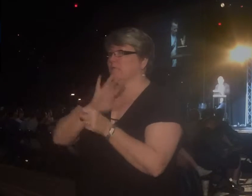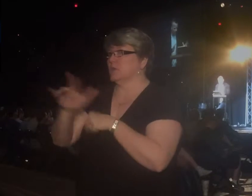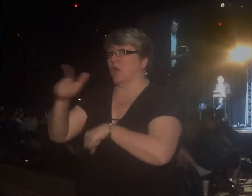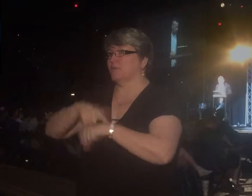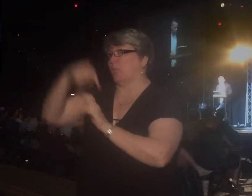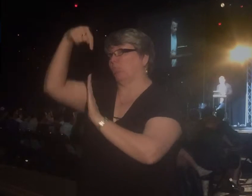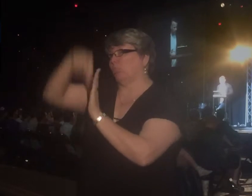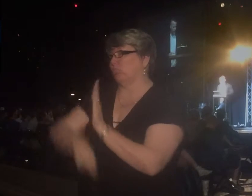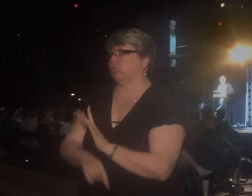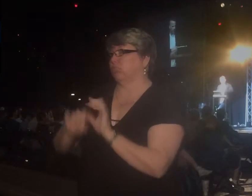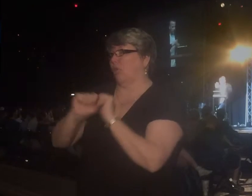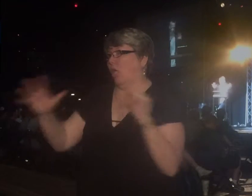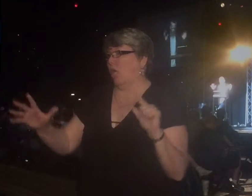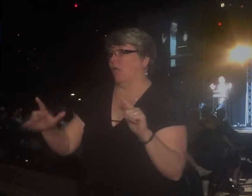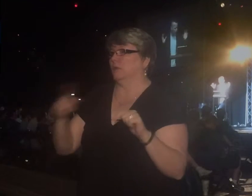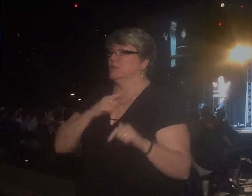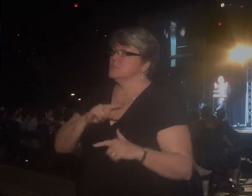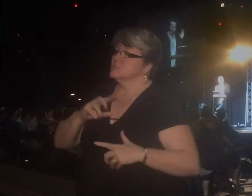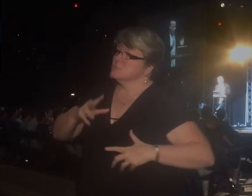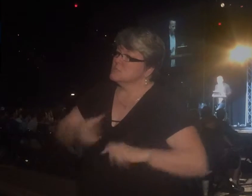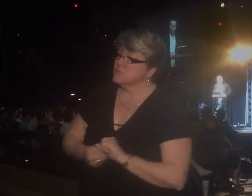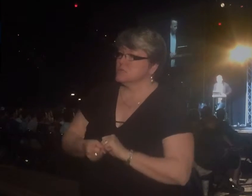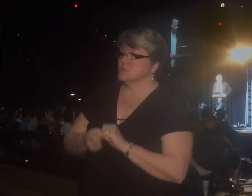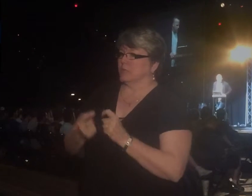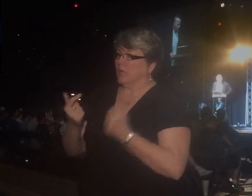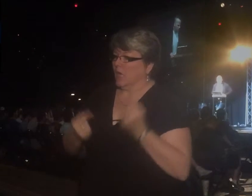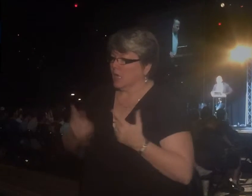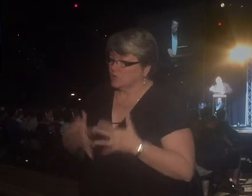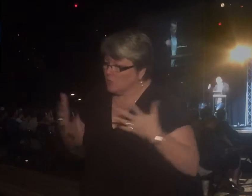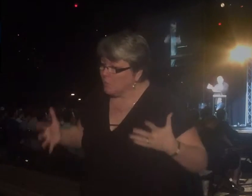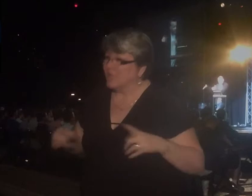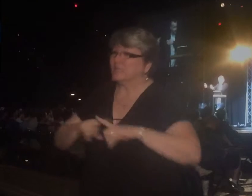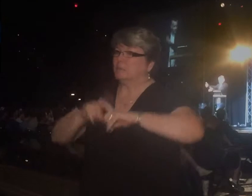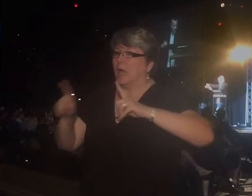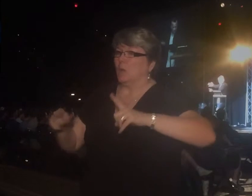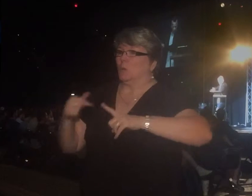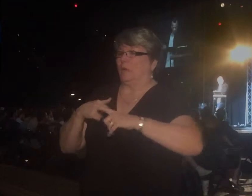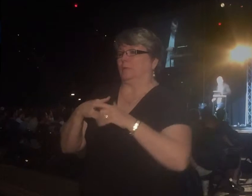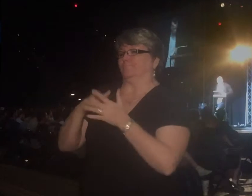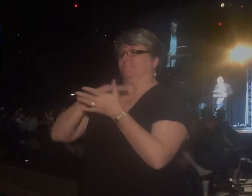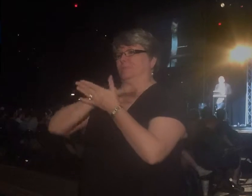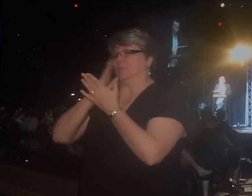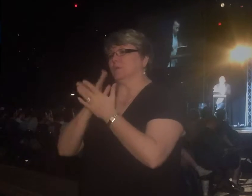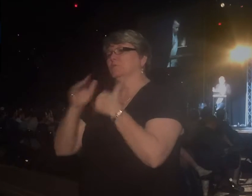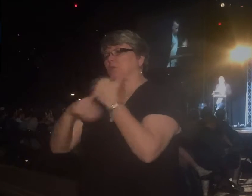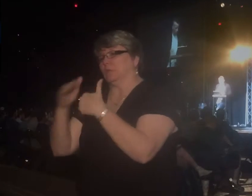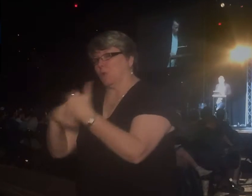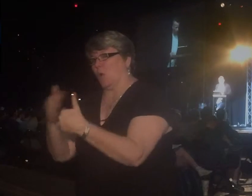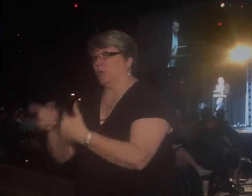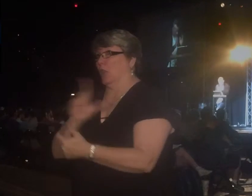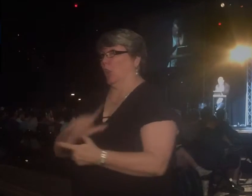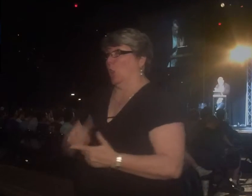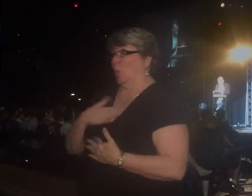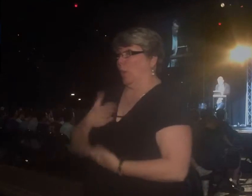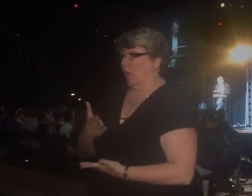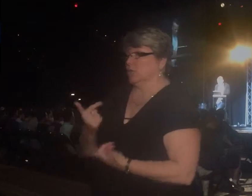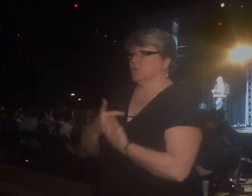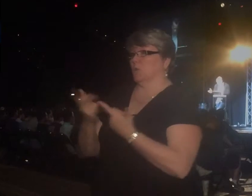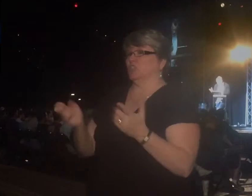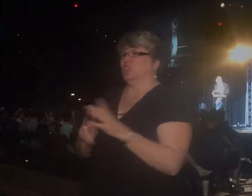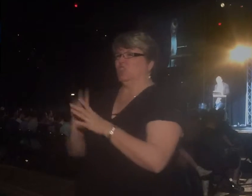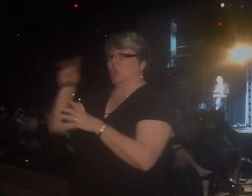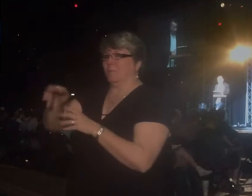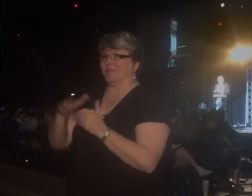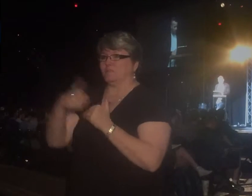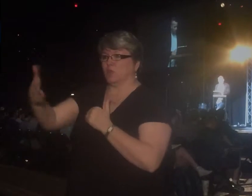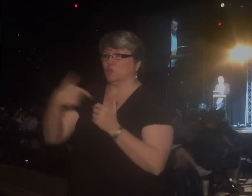have time to get into all this with depth. It killed me to have to cut out so much, but we're in a series that'll keep rolling on, Lord willing. So we'll just jump